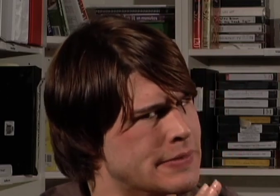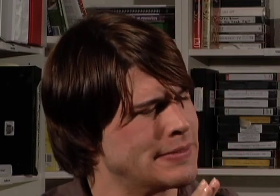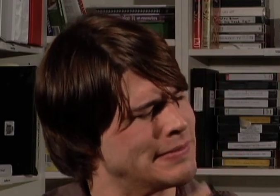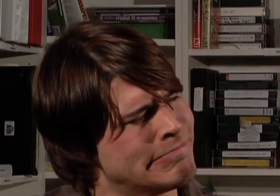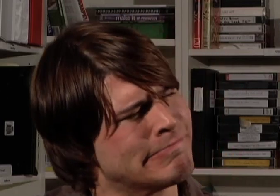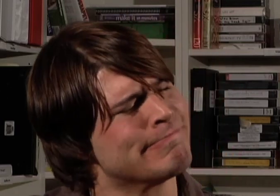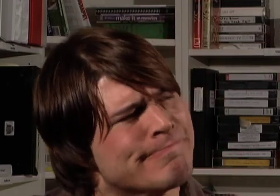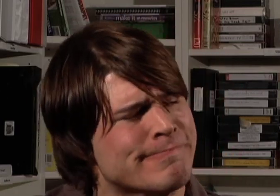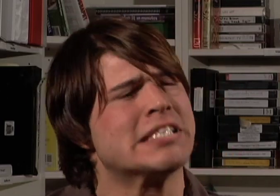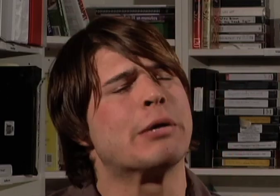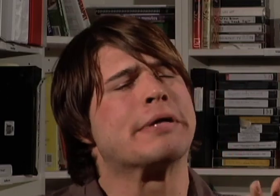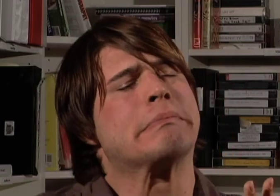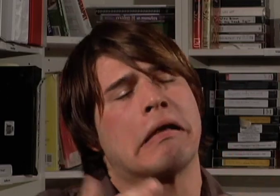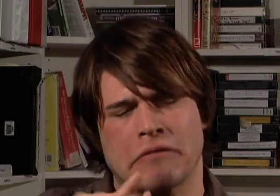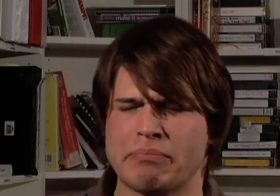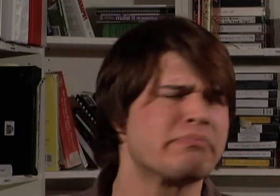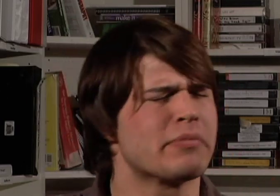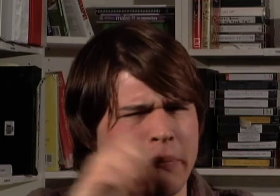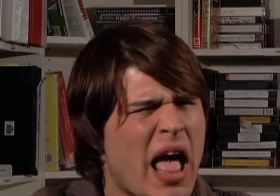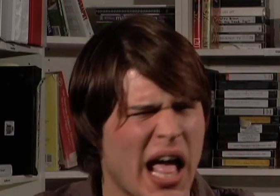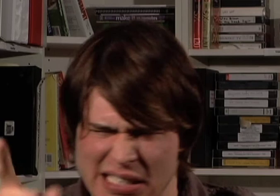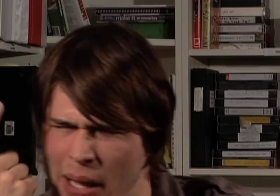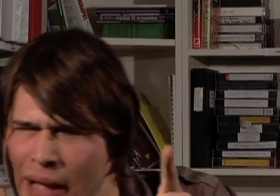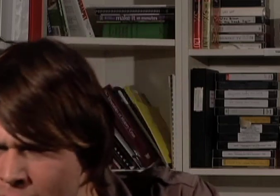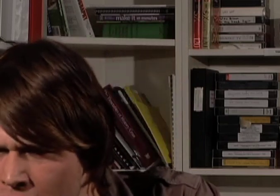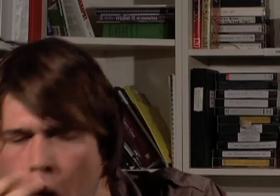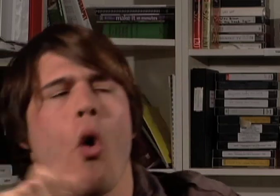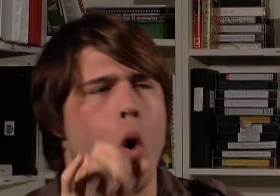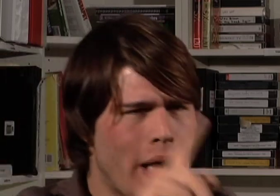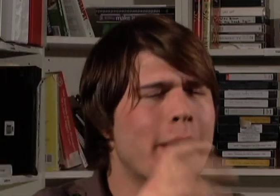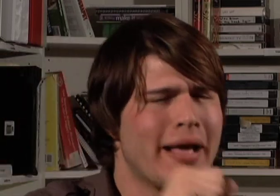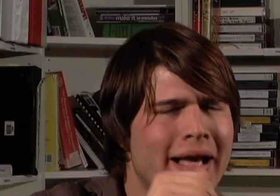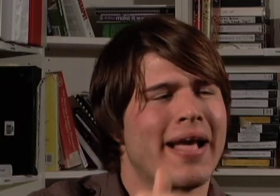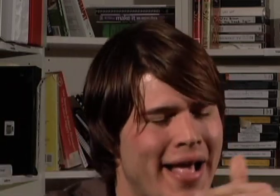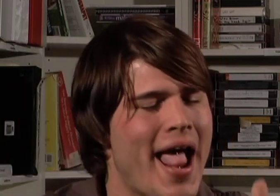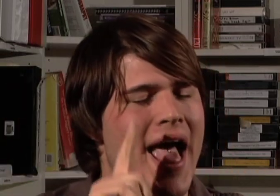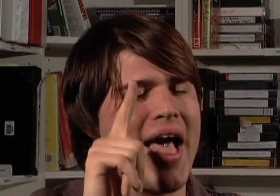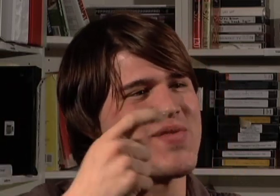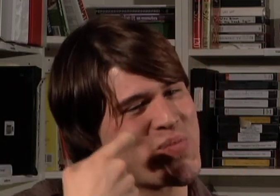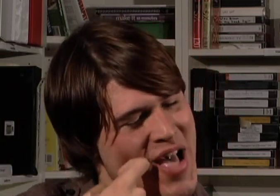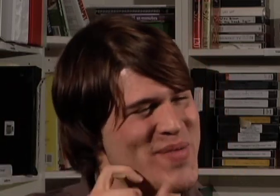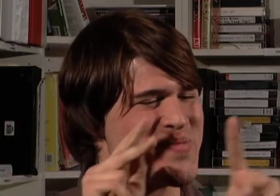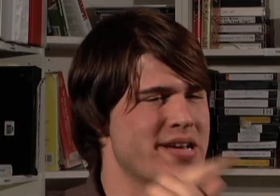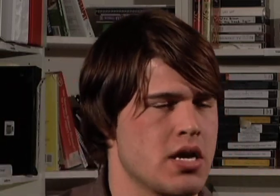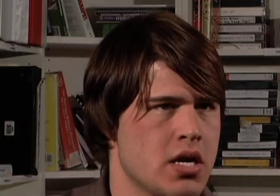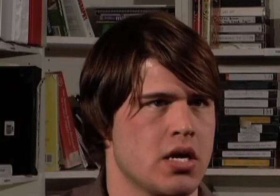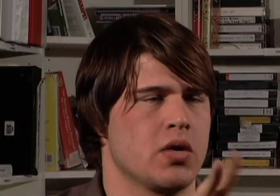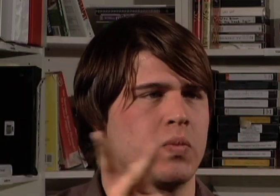to read the caption, but then I'm looking up and I'm missing things. And then I'm asking my friends and they're filling me in and stuff.